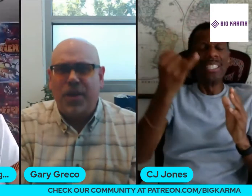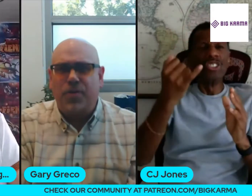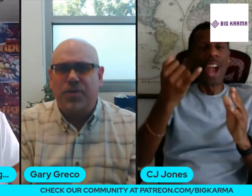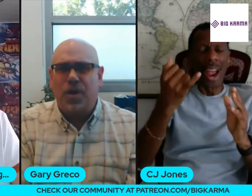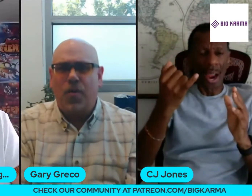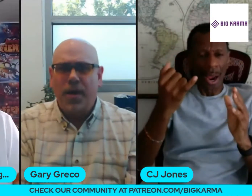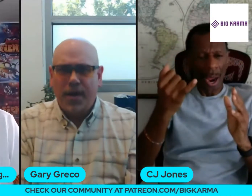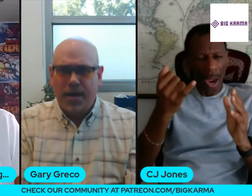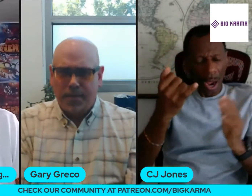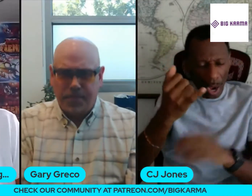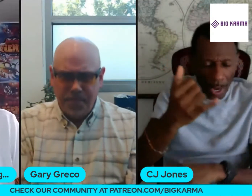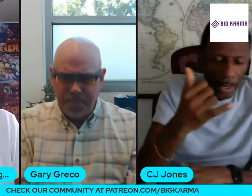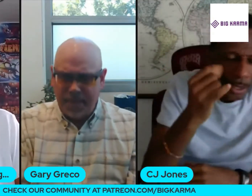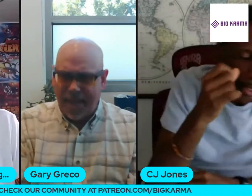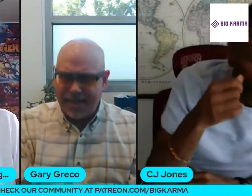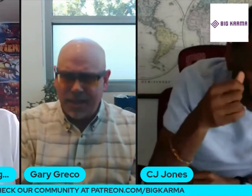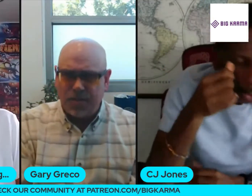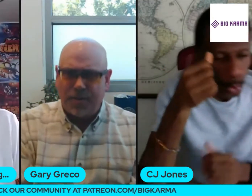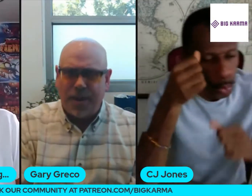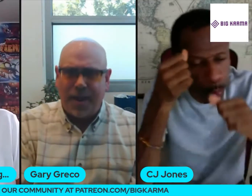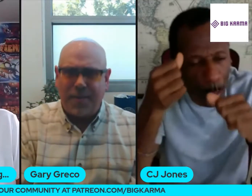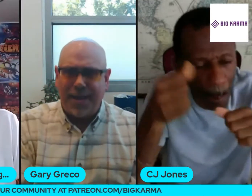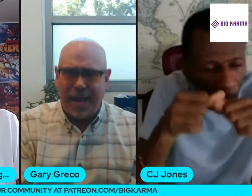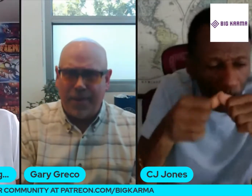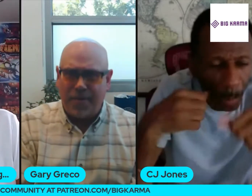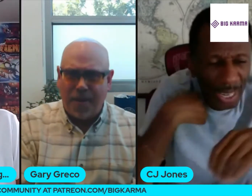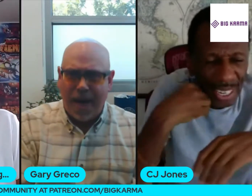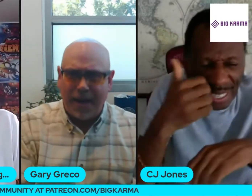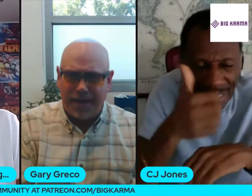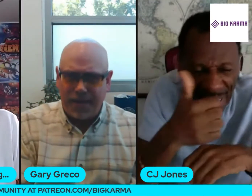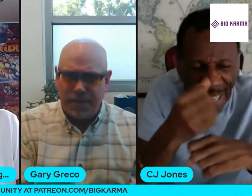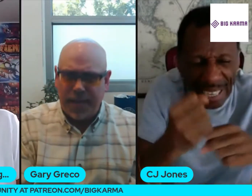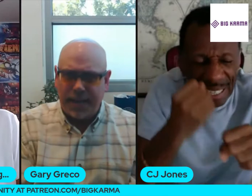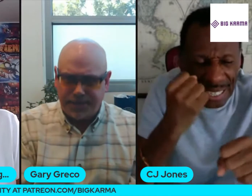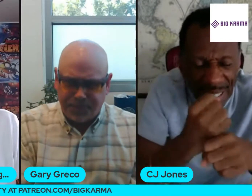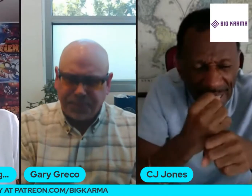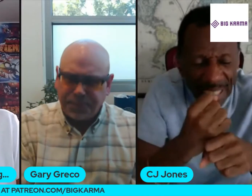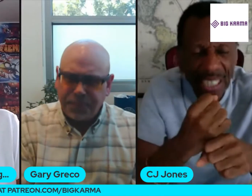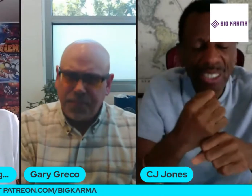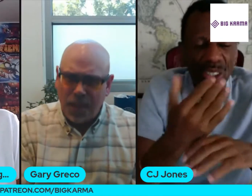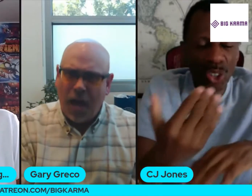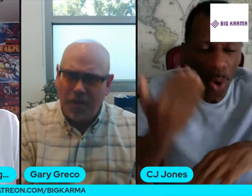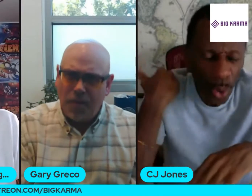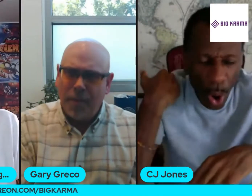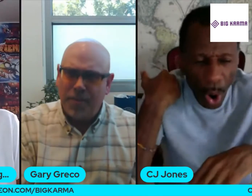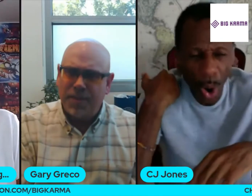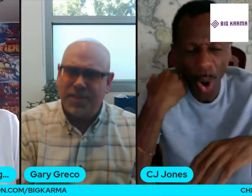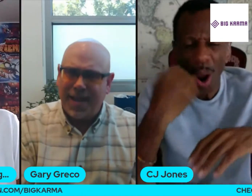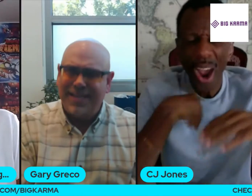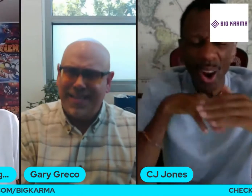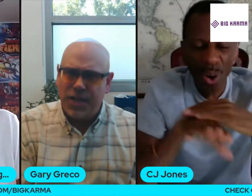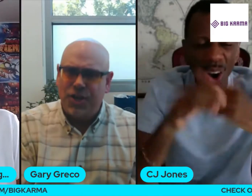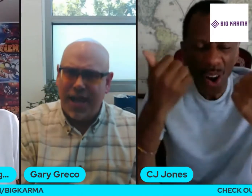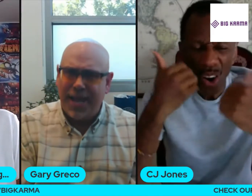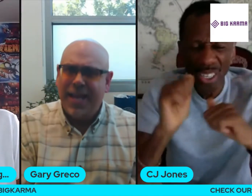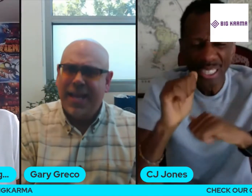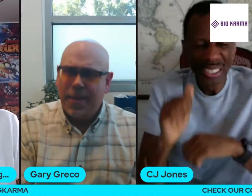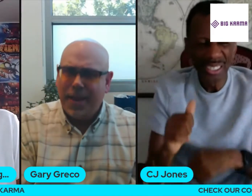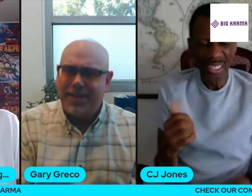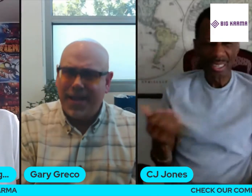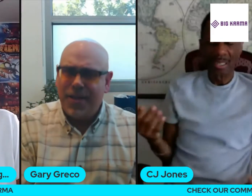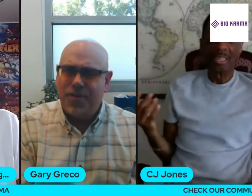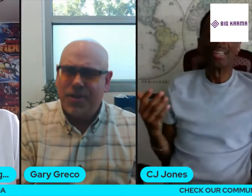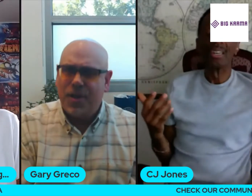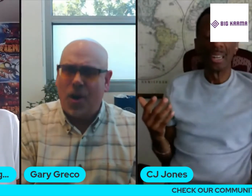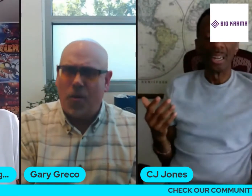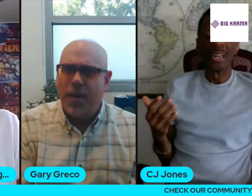years ago. So the casting director had my name in a file, and he was like, oh, I remember this guy, CJ,